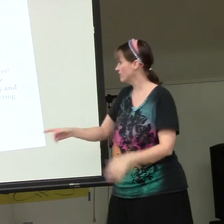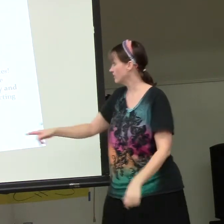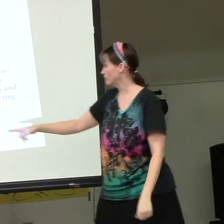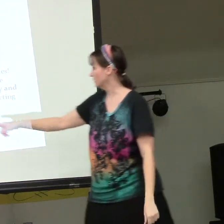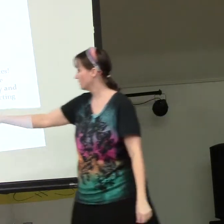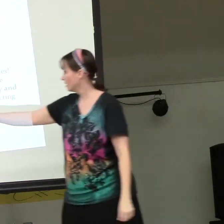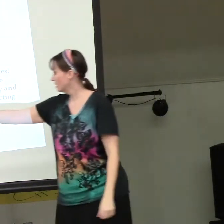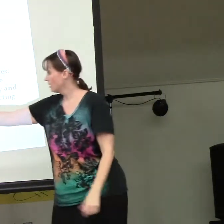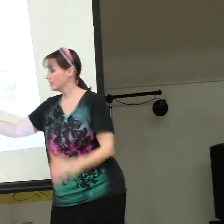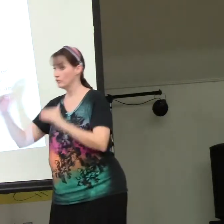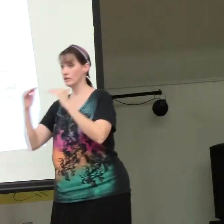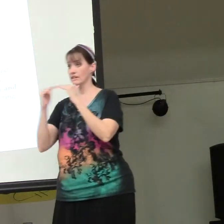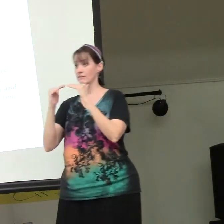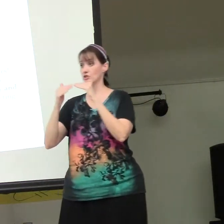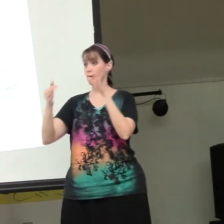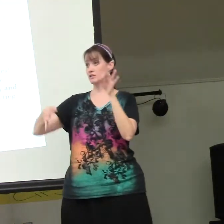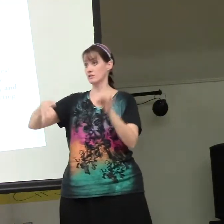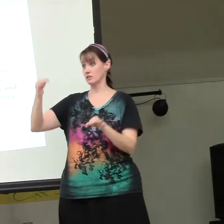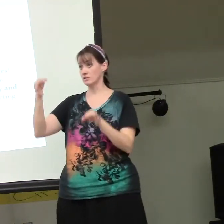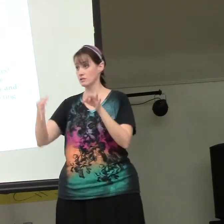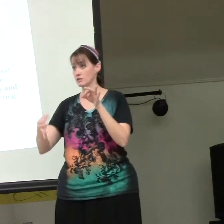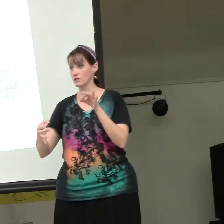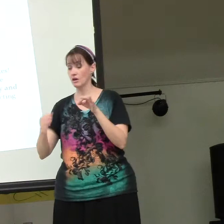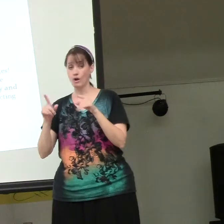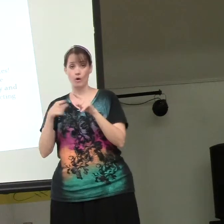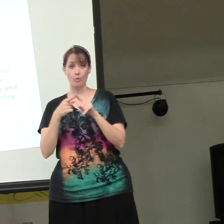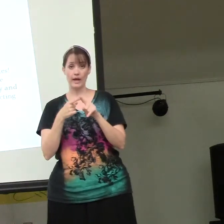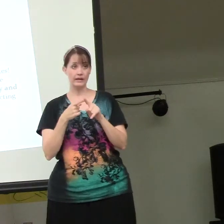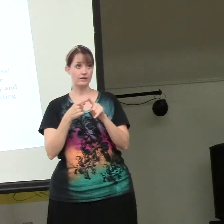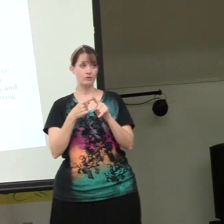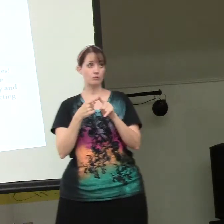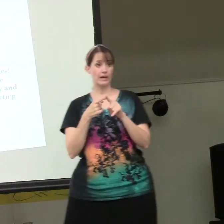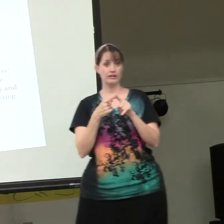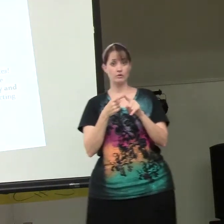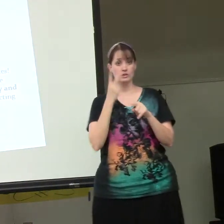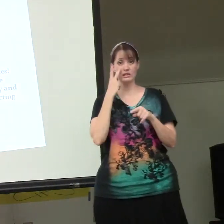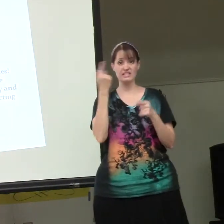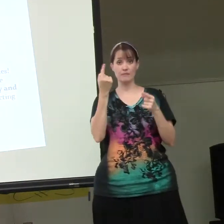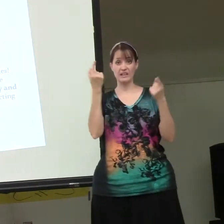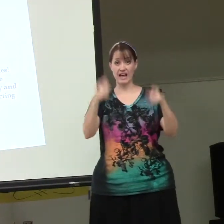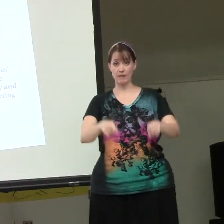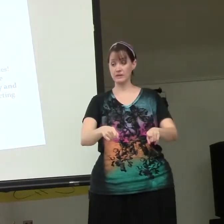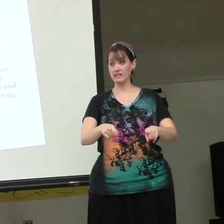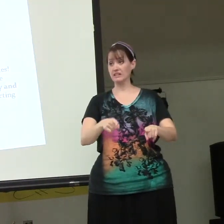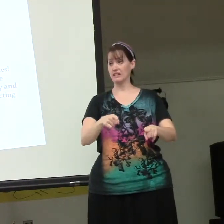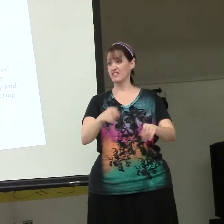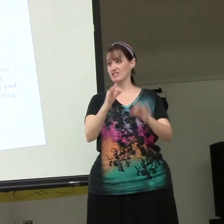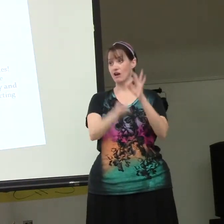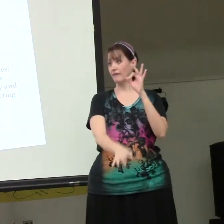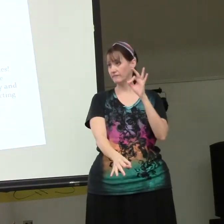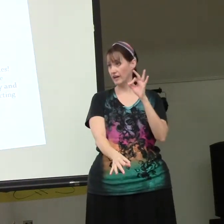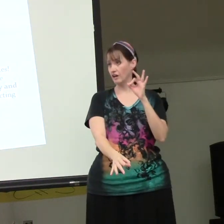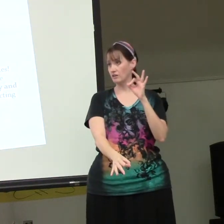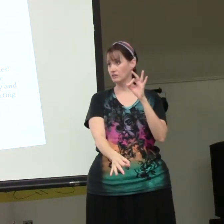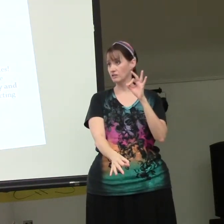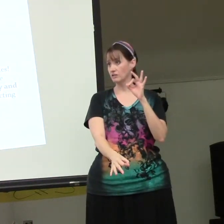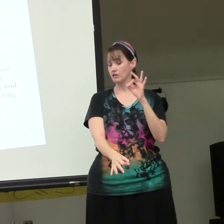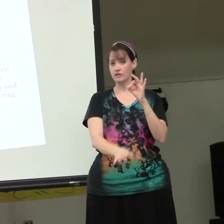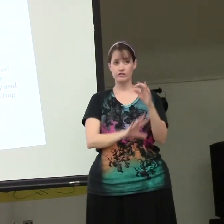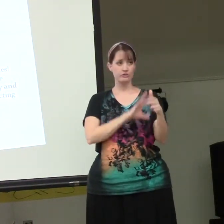them? You can give them justice. When you see something happening that's not fair, do you